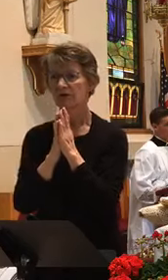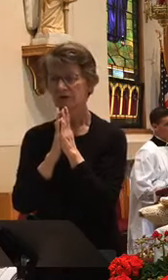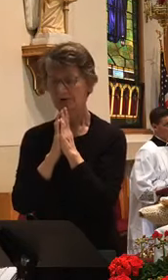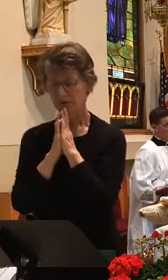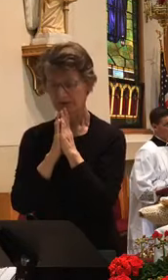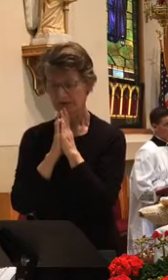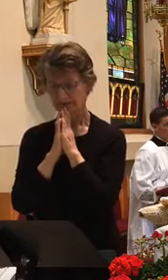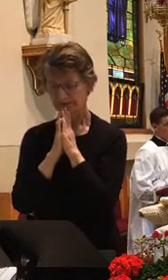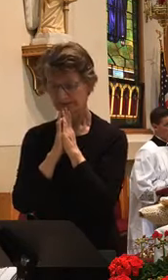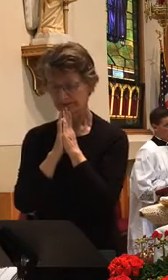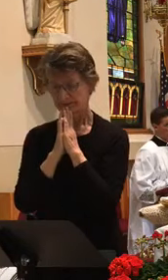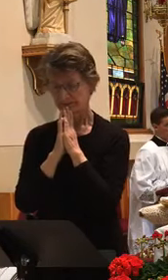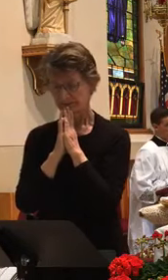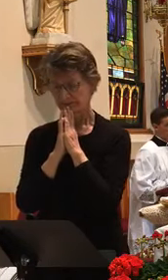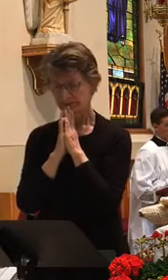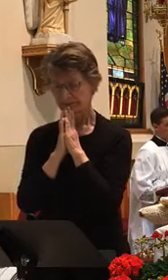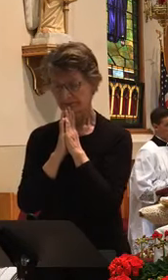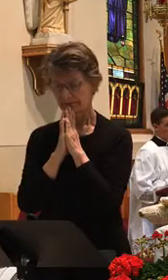ever.